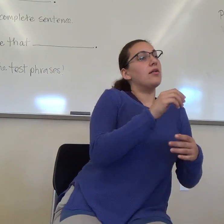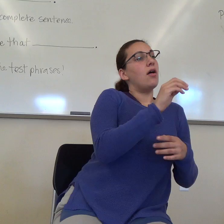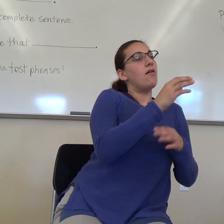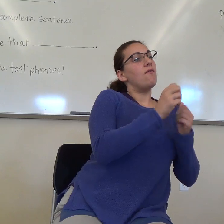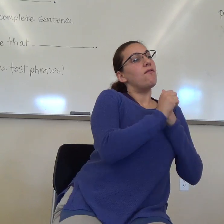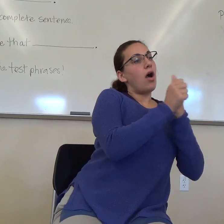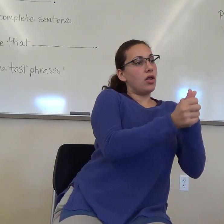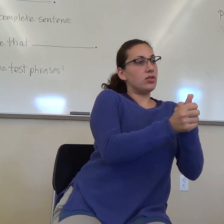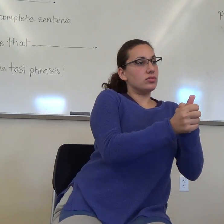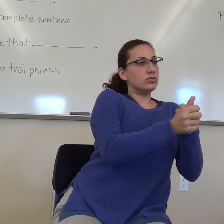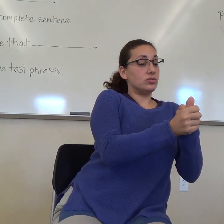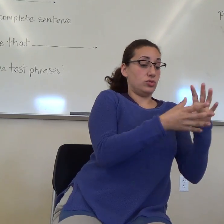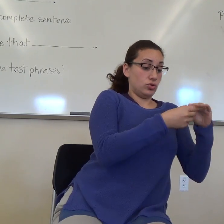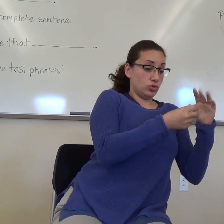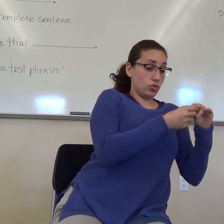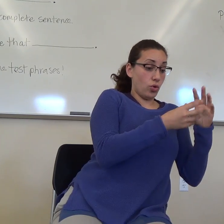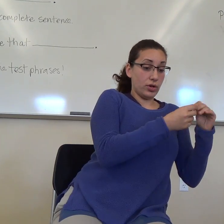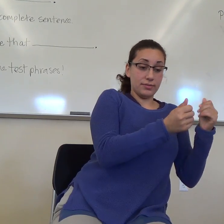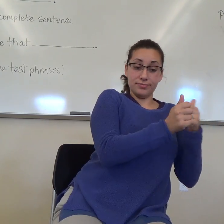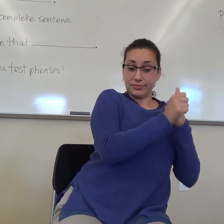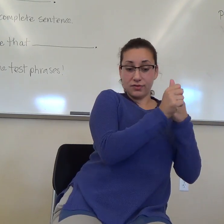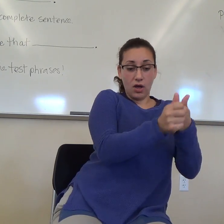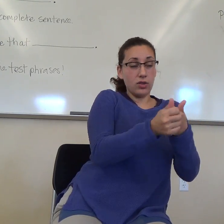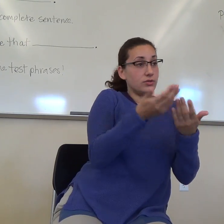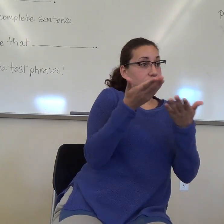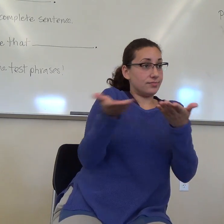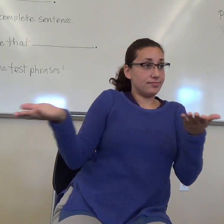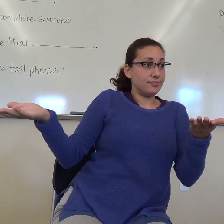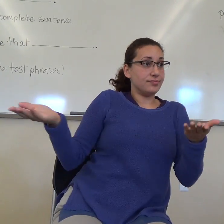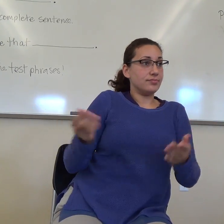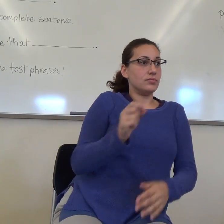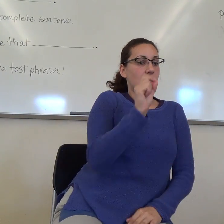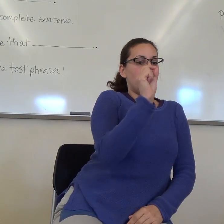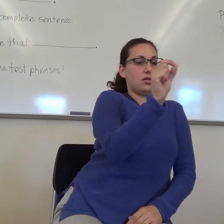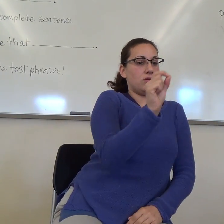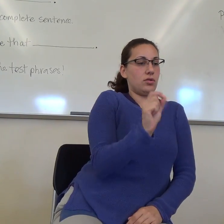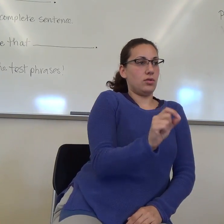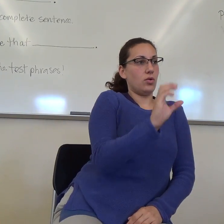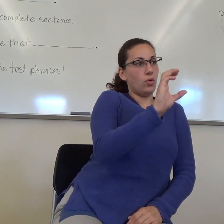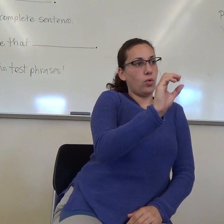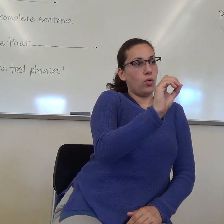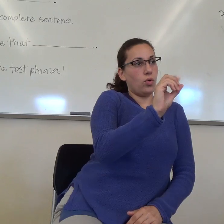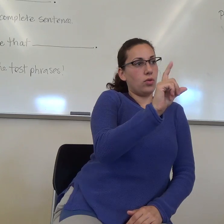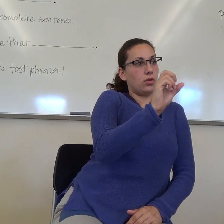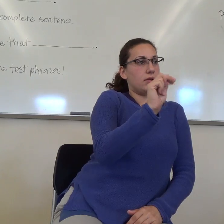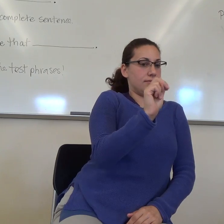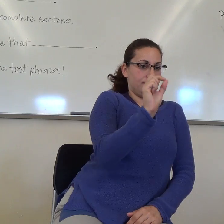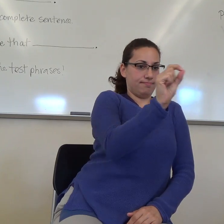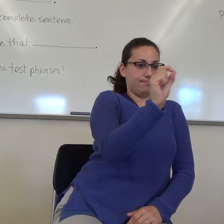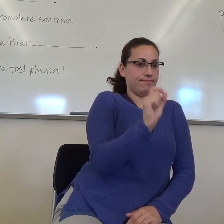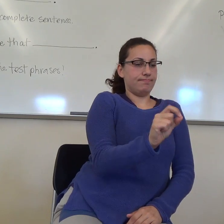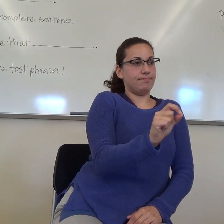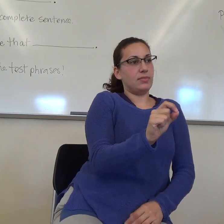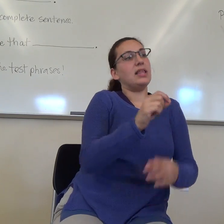is as follows. Here's what this paragraph's going to tell you. It's the story of why we celebrate this.